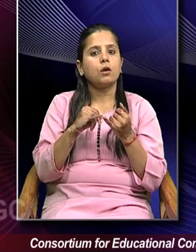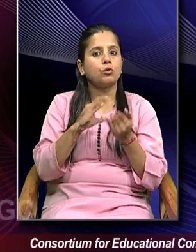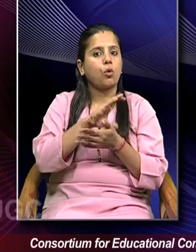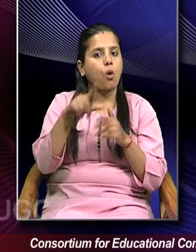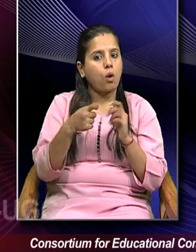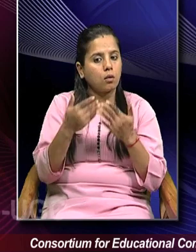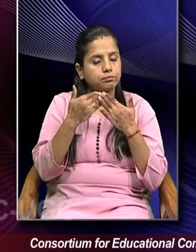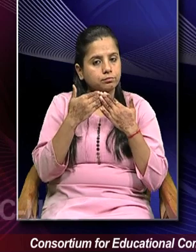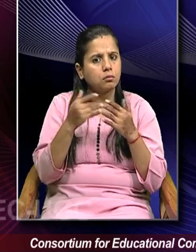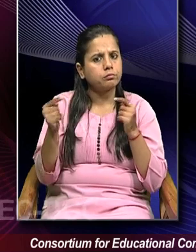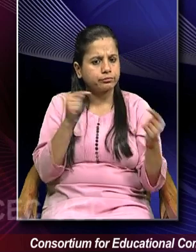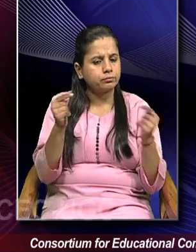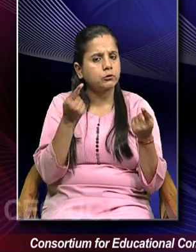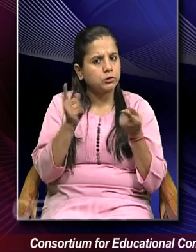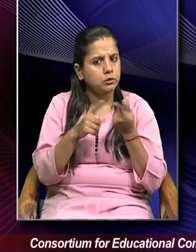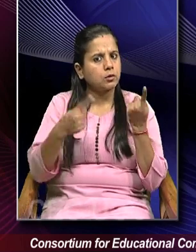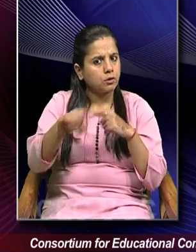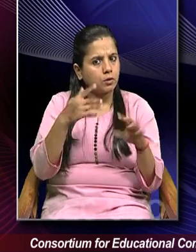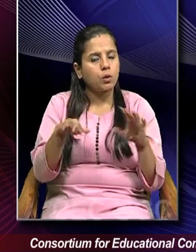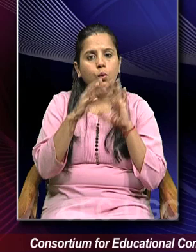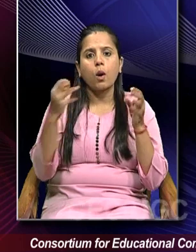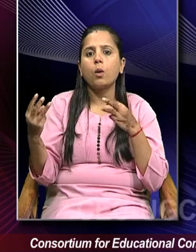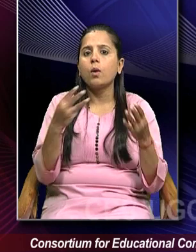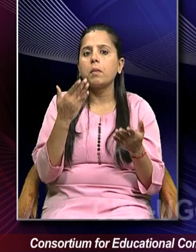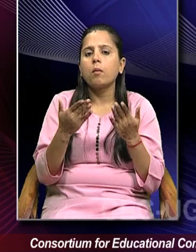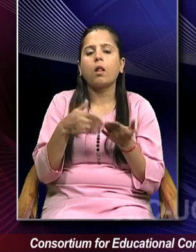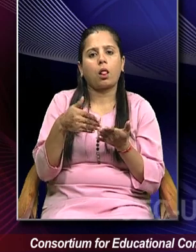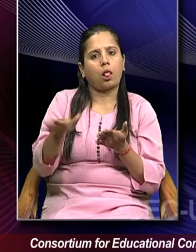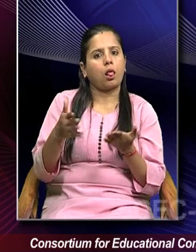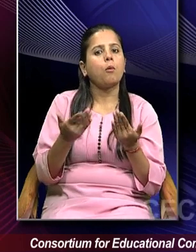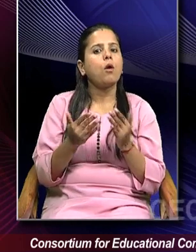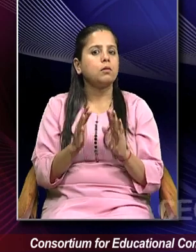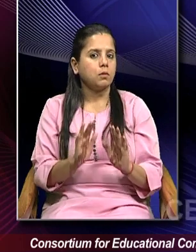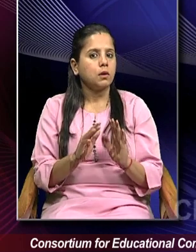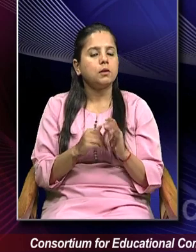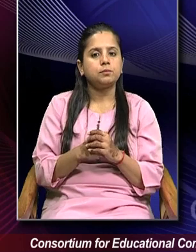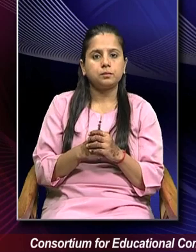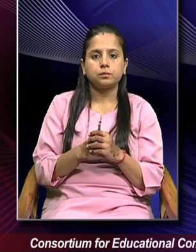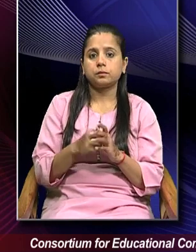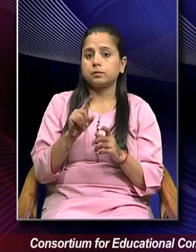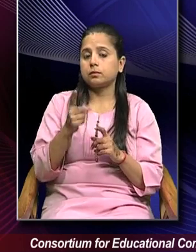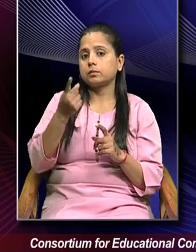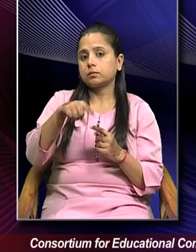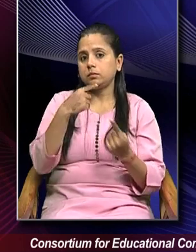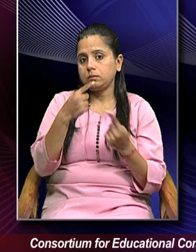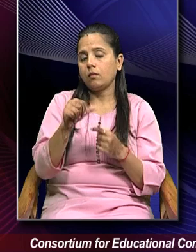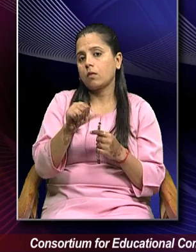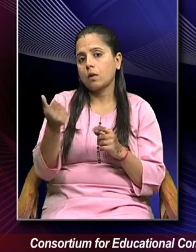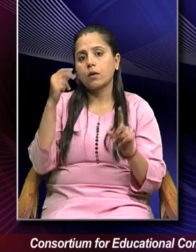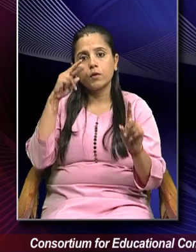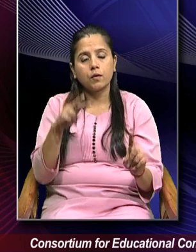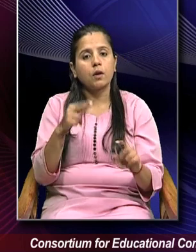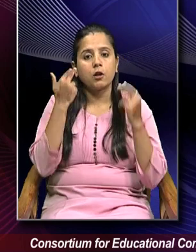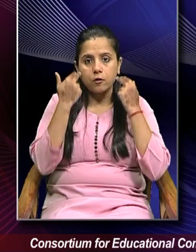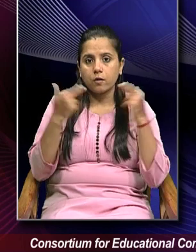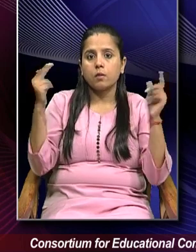that then world war could have been avoided. And when you talk about other view, the popular view,